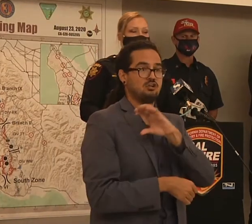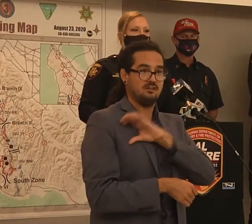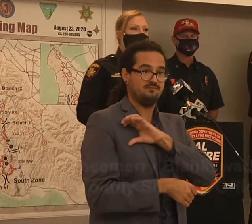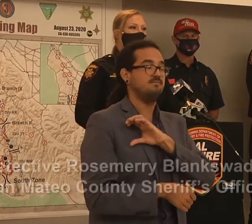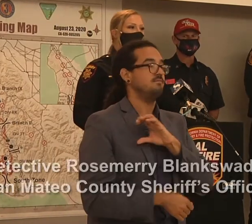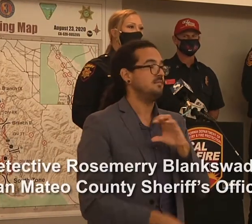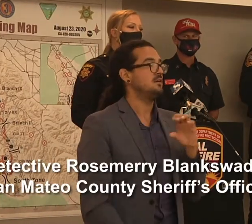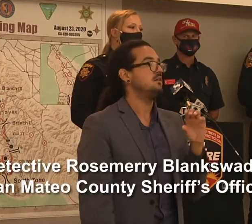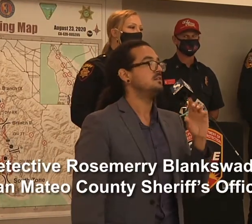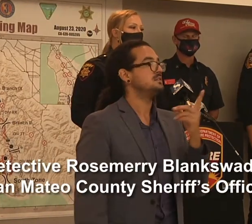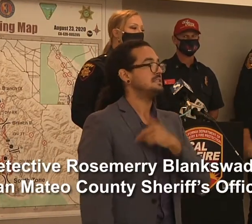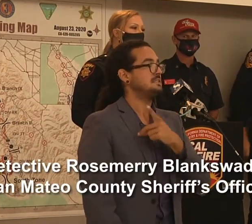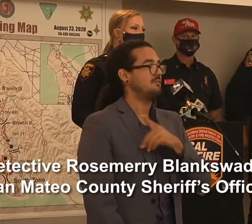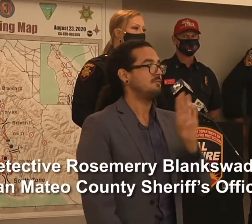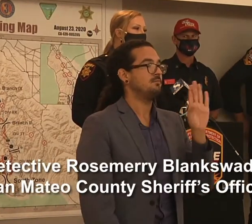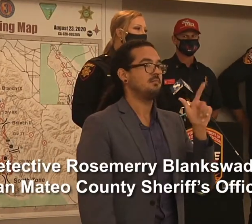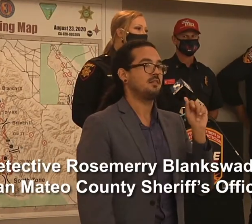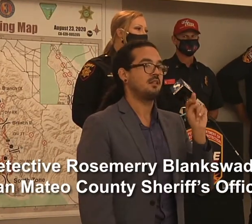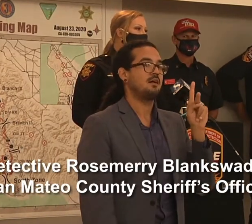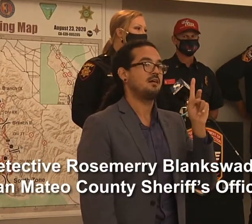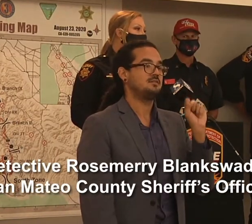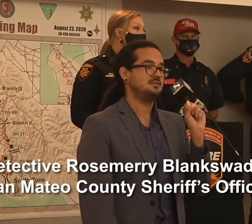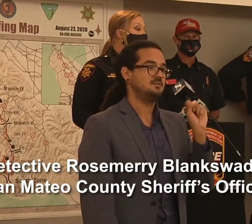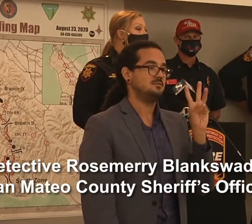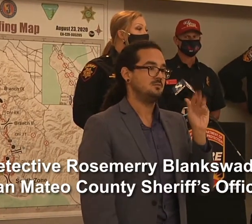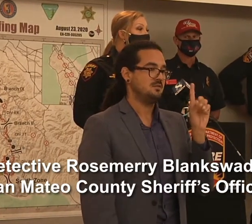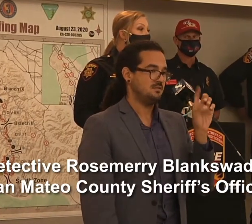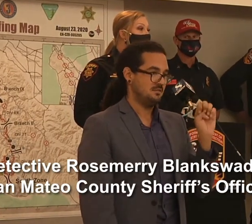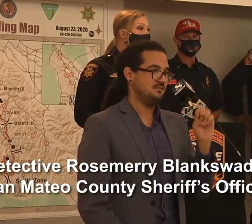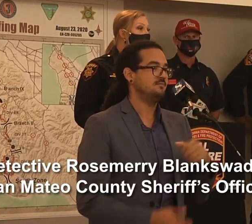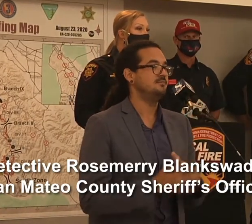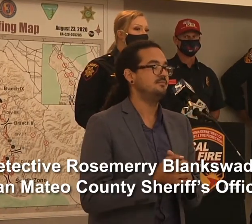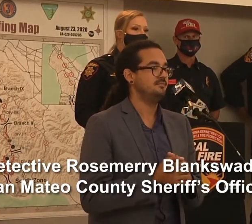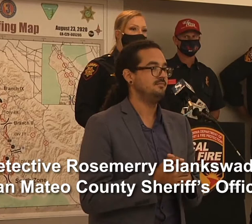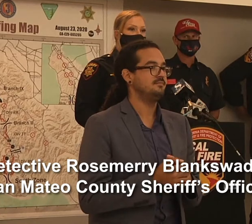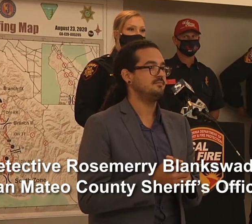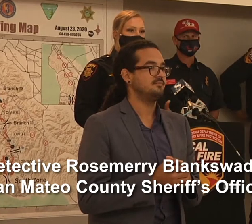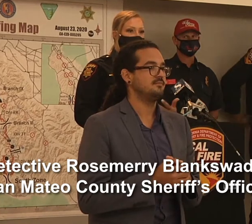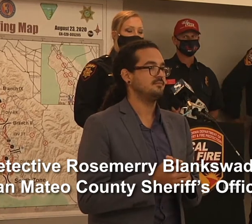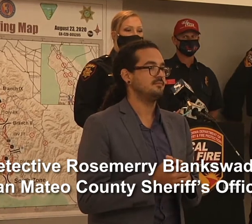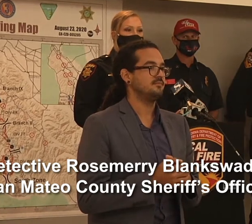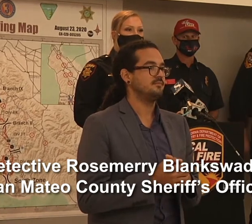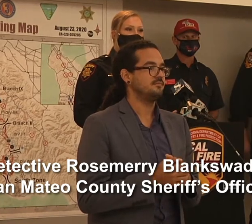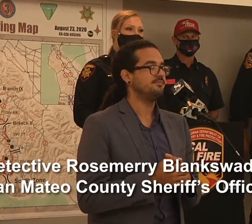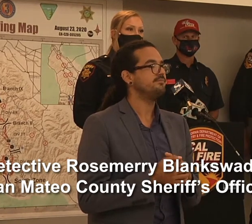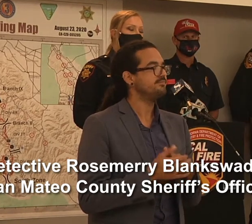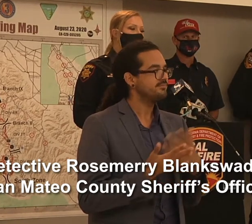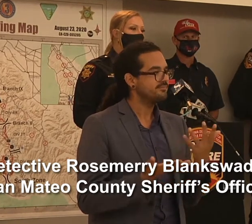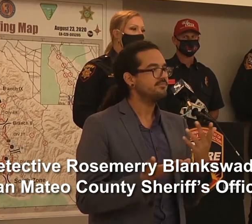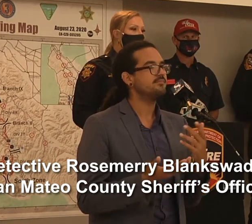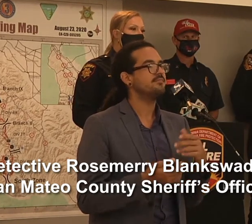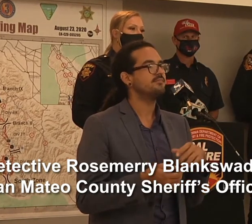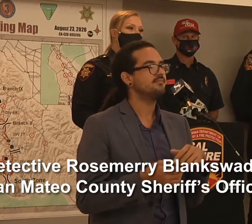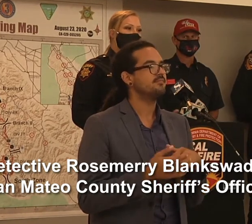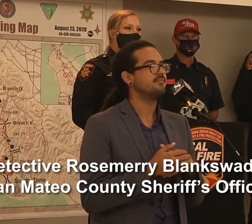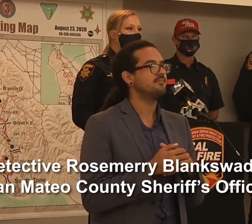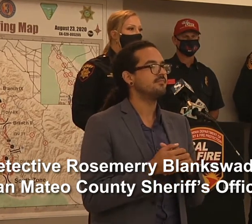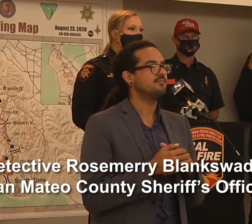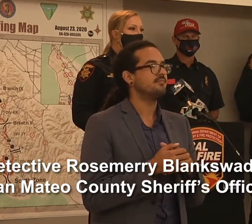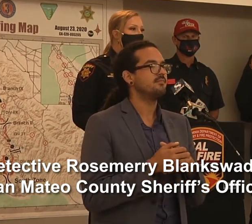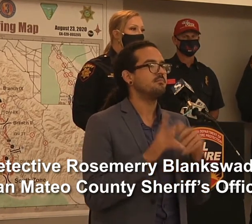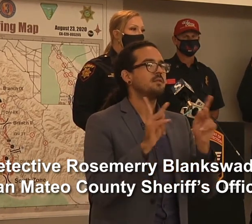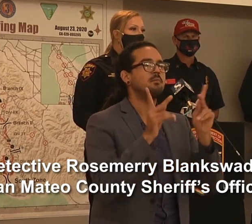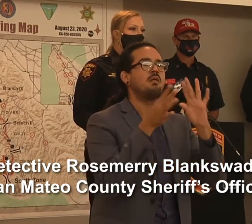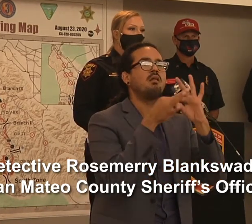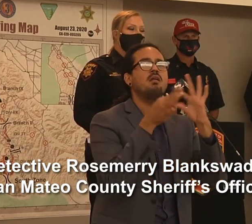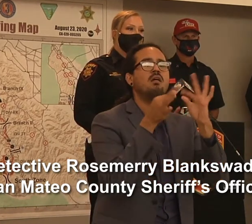For San Mateo County, we are seeing some scams popping up of people claiming to be fire victims. They've lost their houses or they need some kind of funding